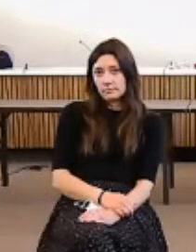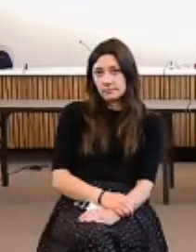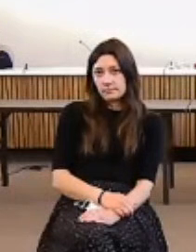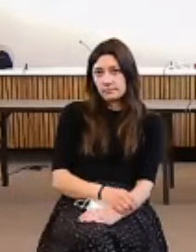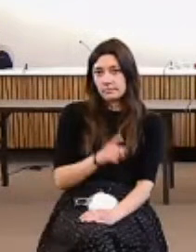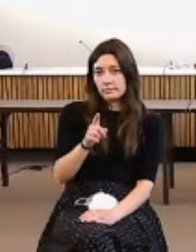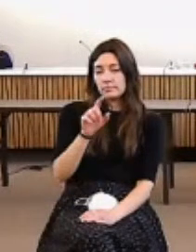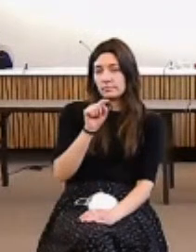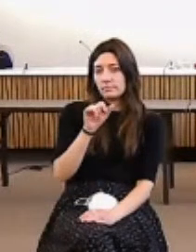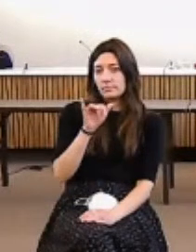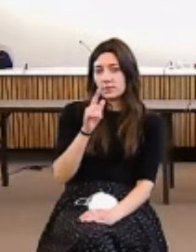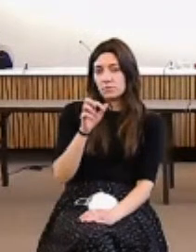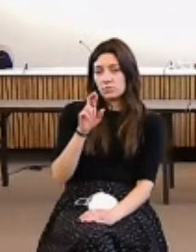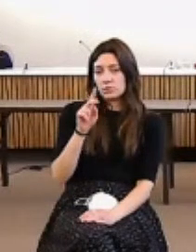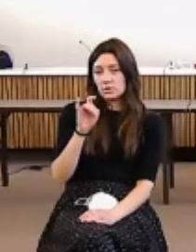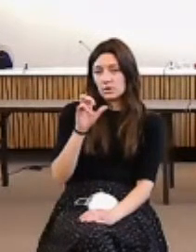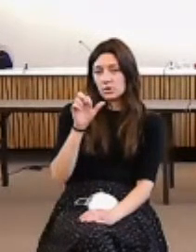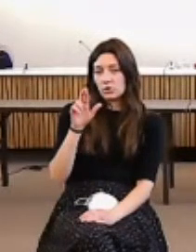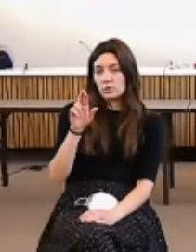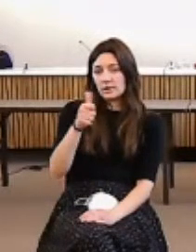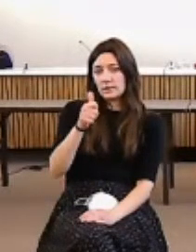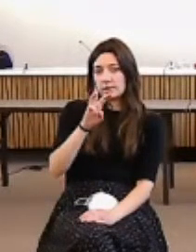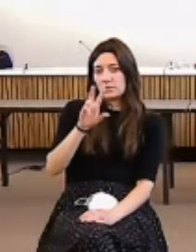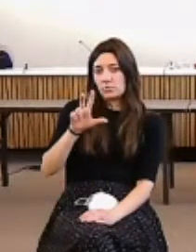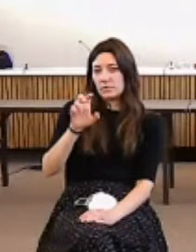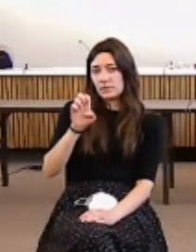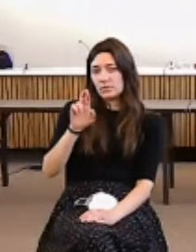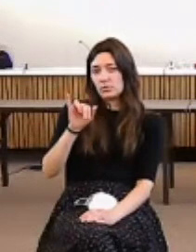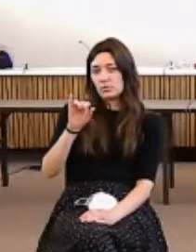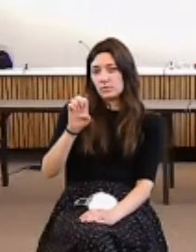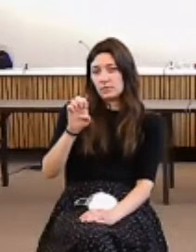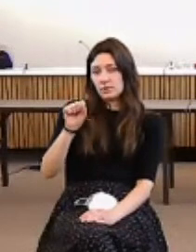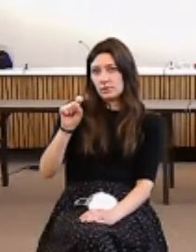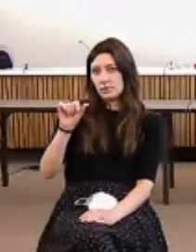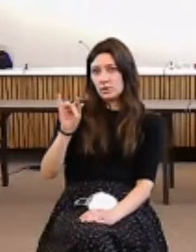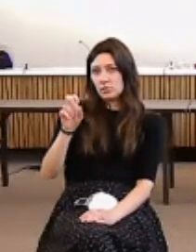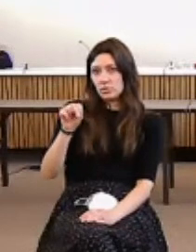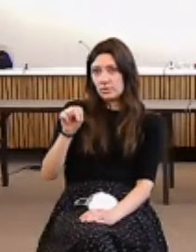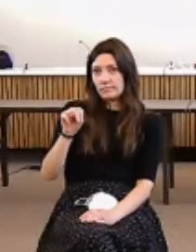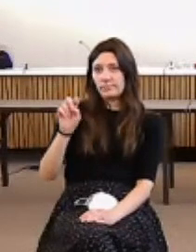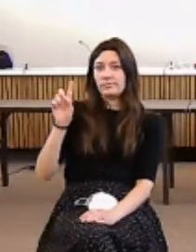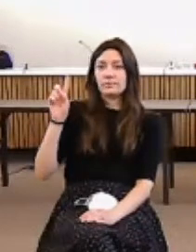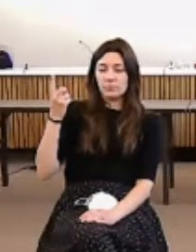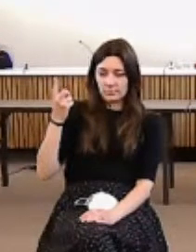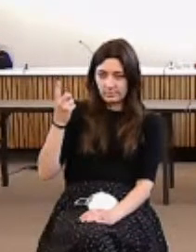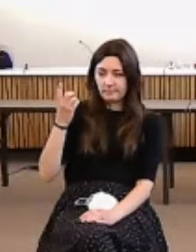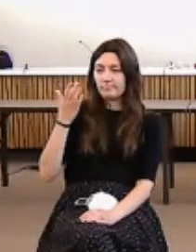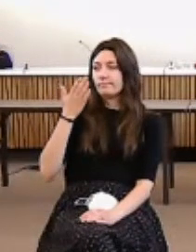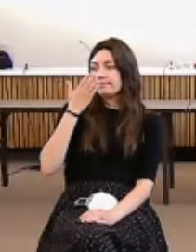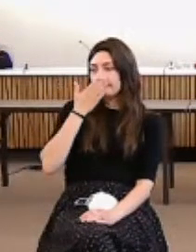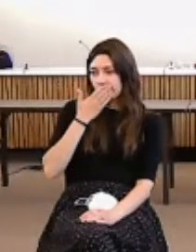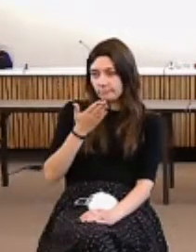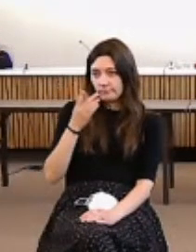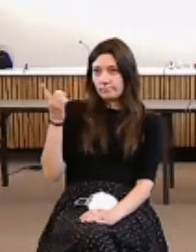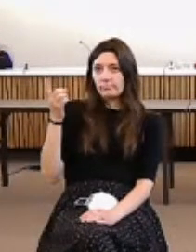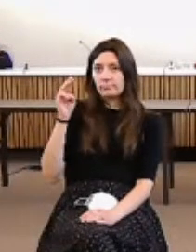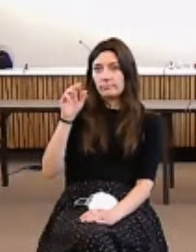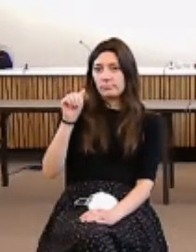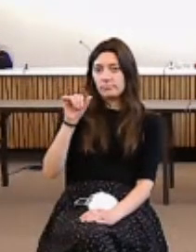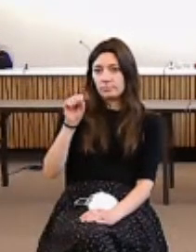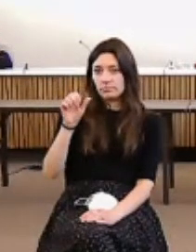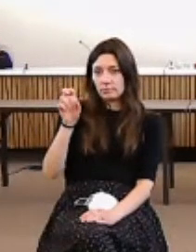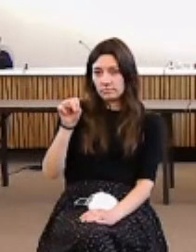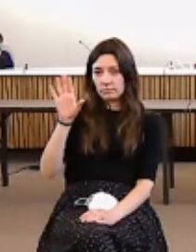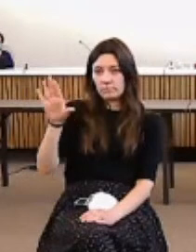Tyler Keller, 1063 Erie Station Road. I first off wanted to thank the Masons again for their